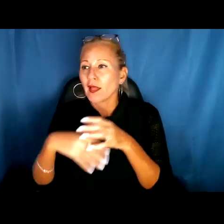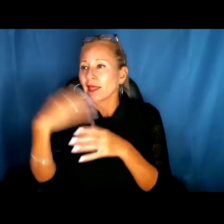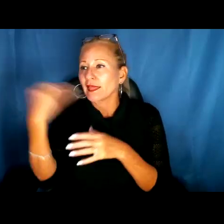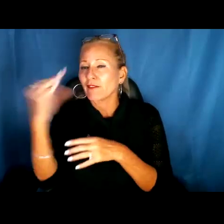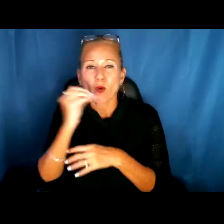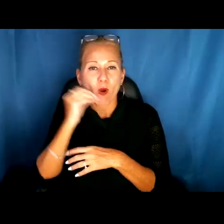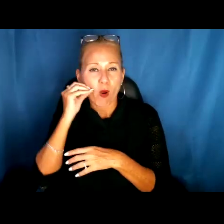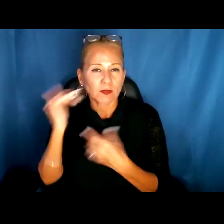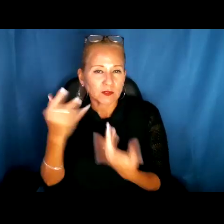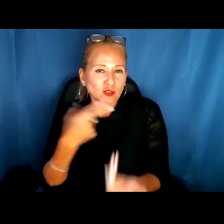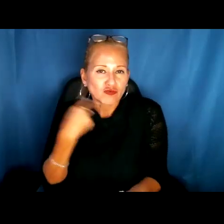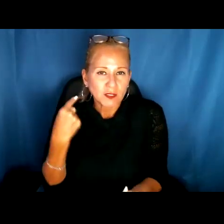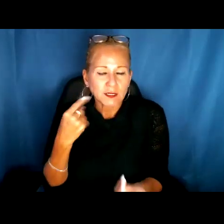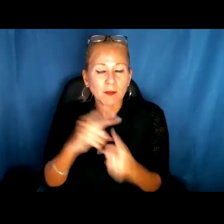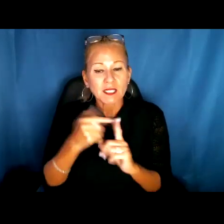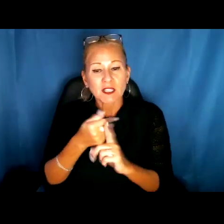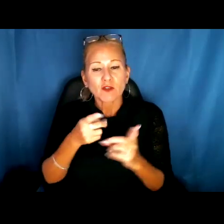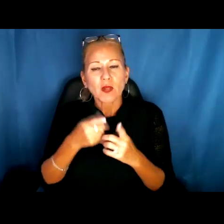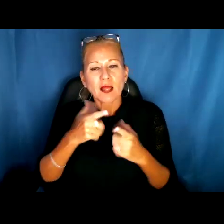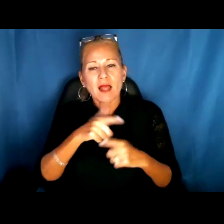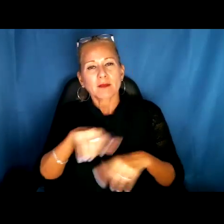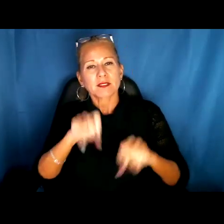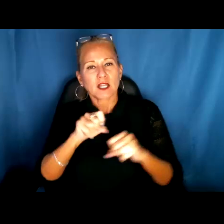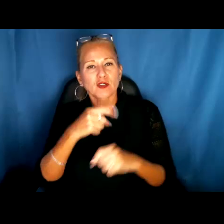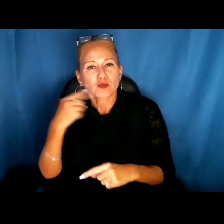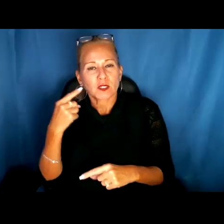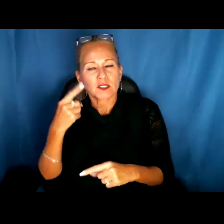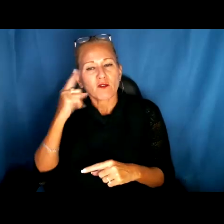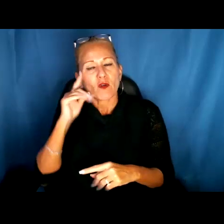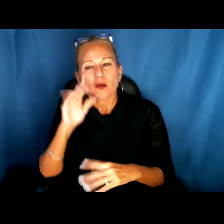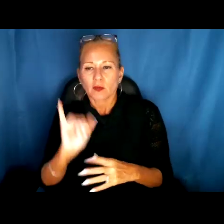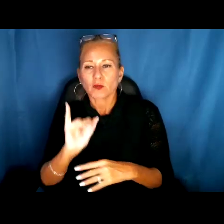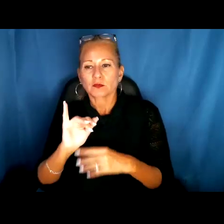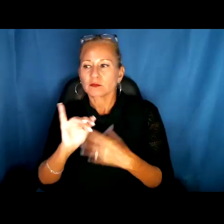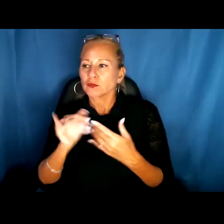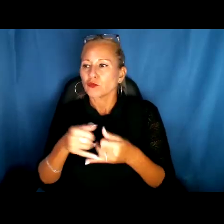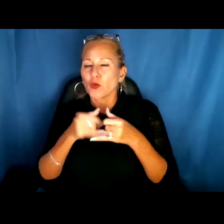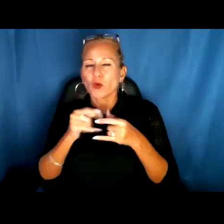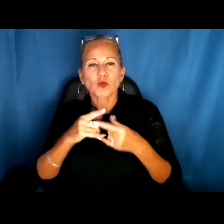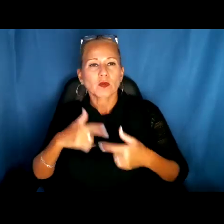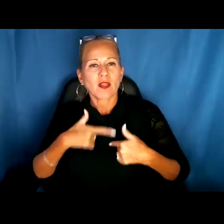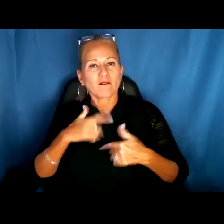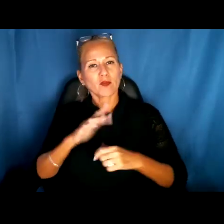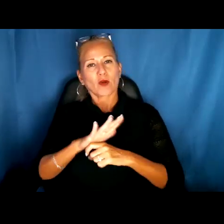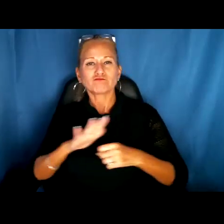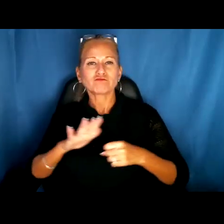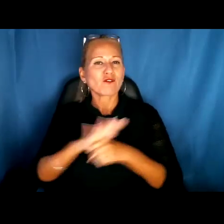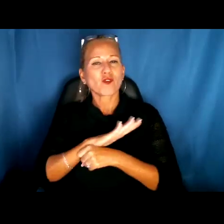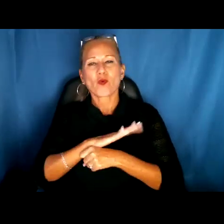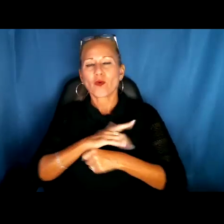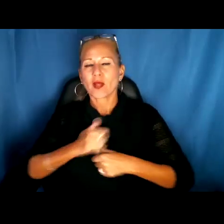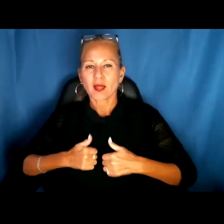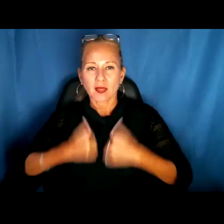but self-direction really lets people take those risks for those rewards to be able to live a full life.